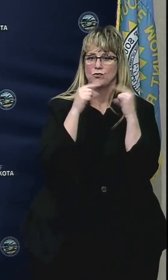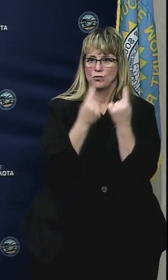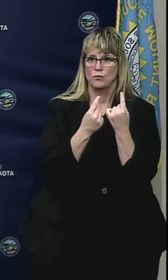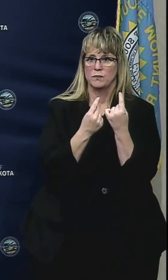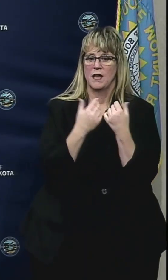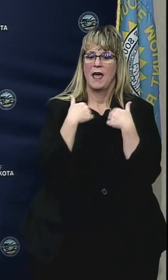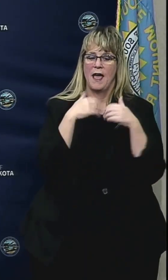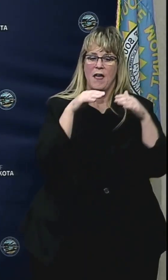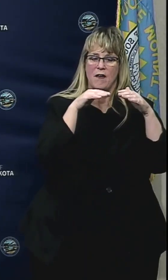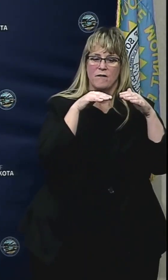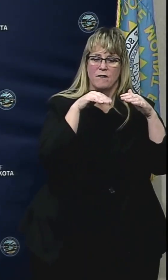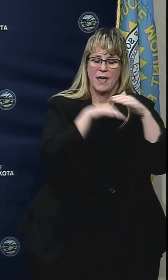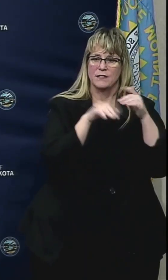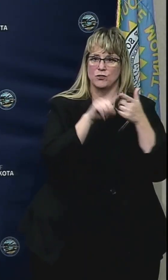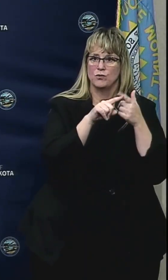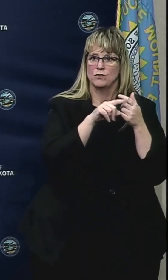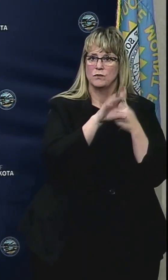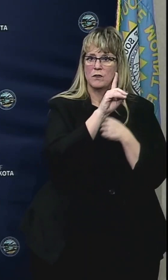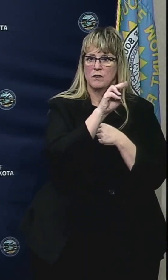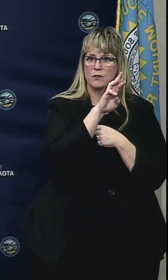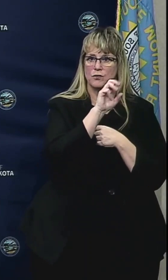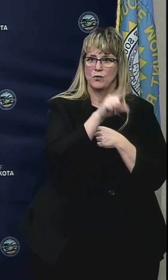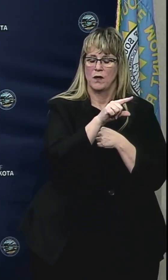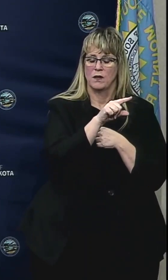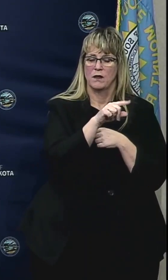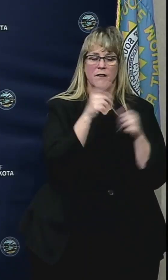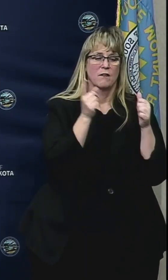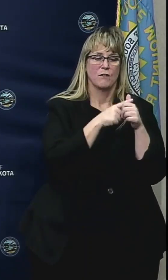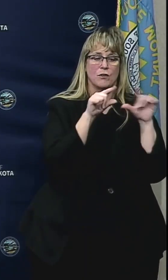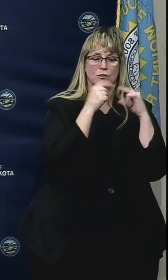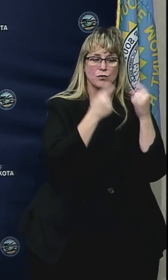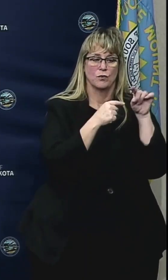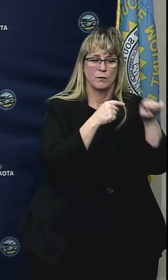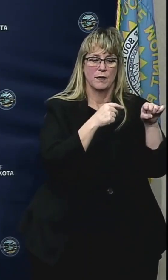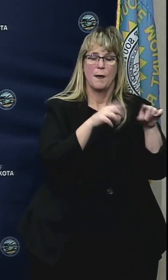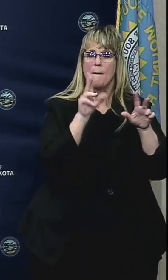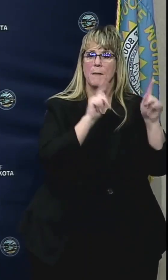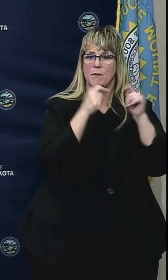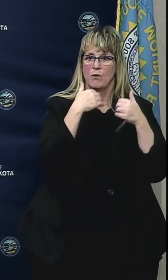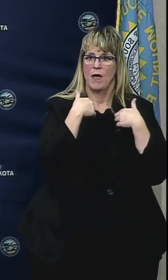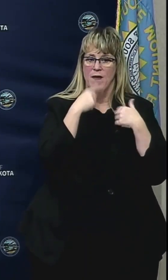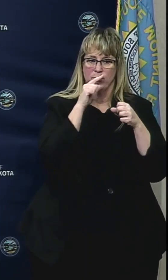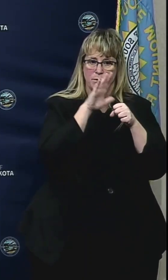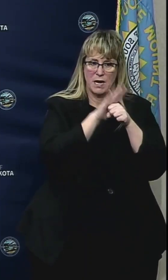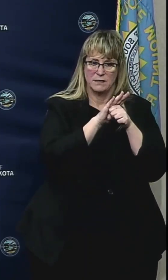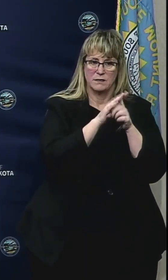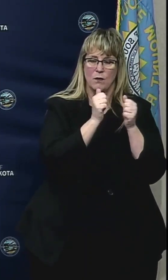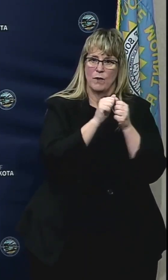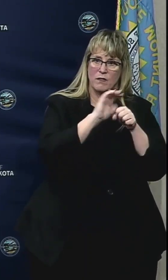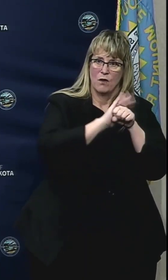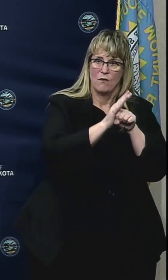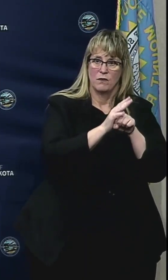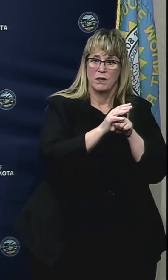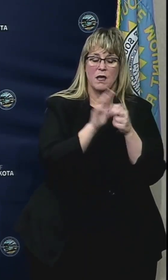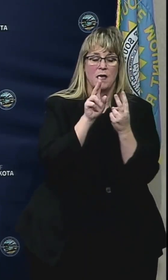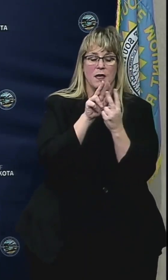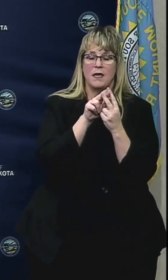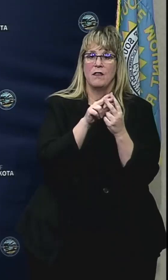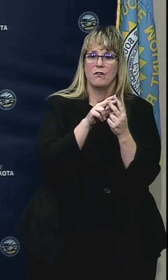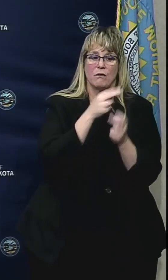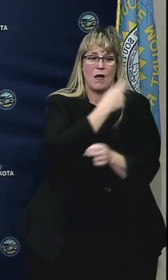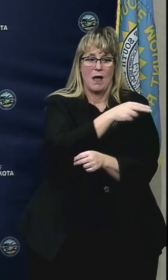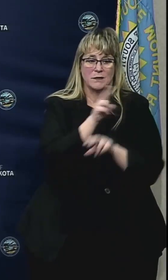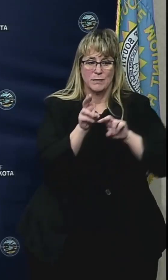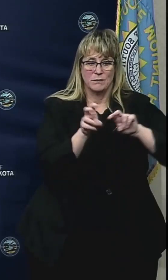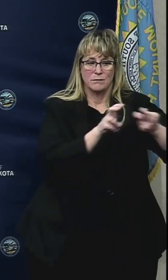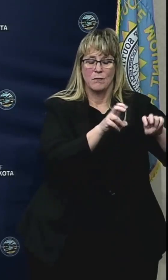have access to this drug. The first group are people that are positive with COVID-19 who are either hospitalized